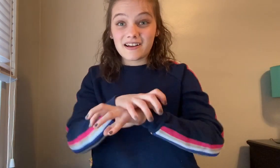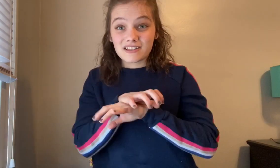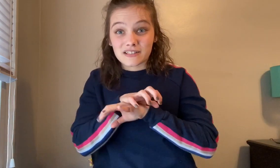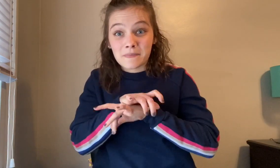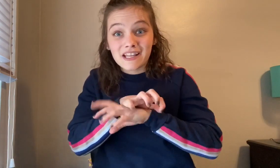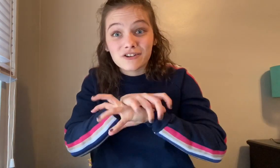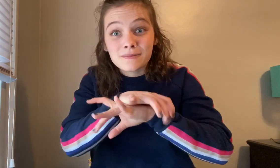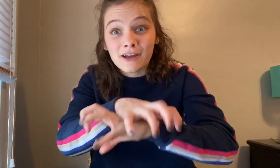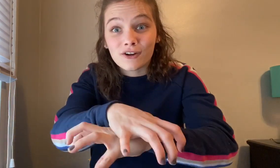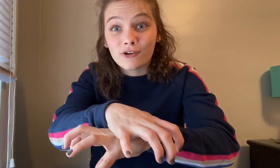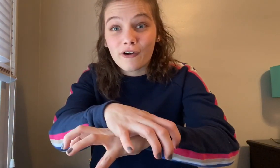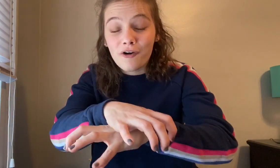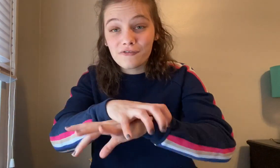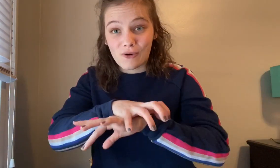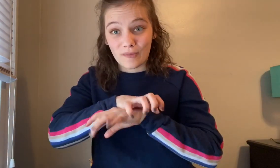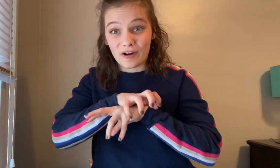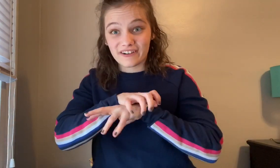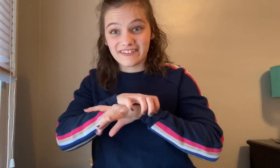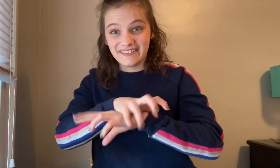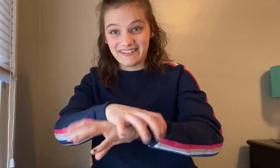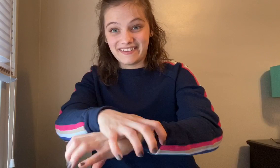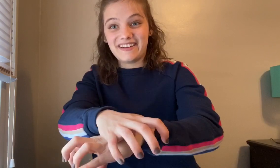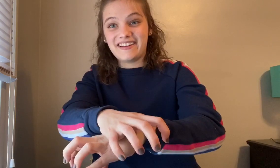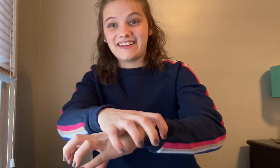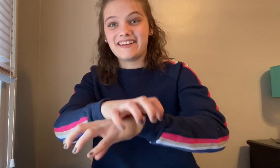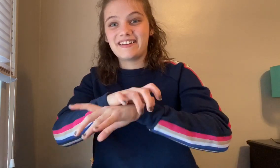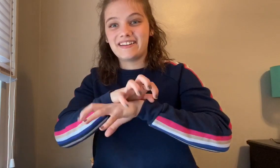Just make your spider crawl forward.